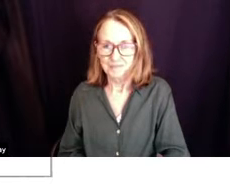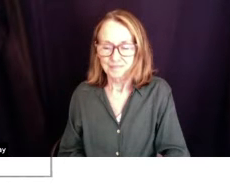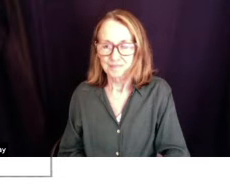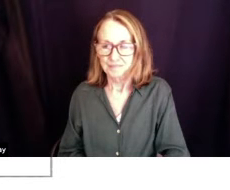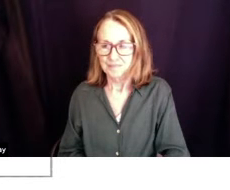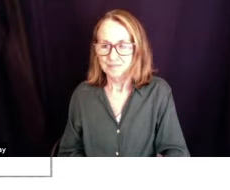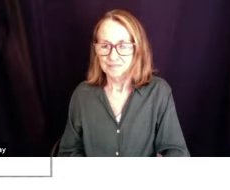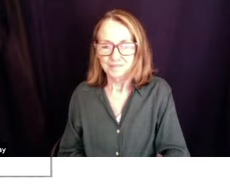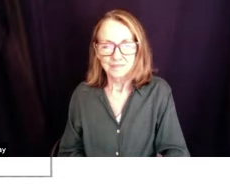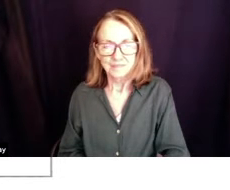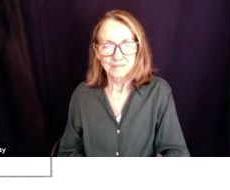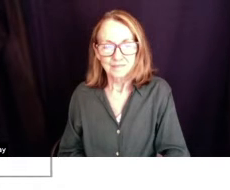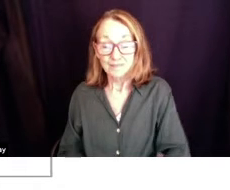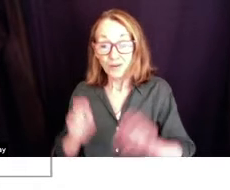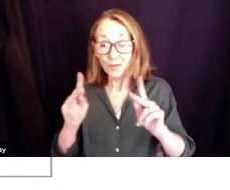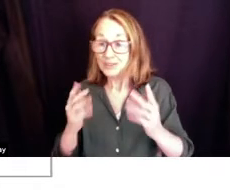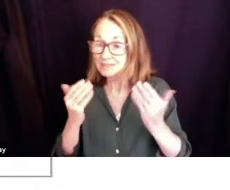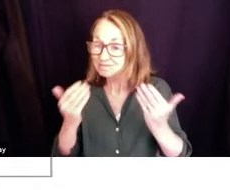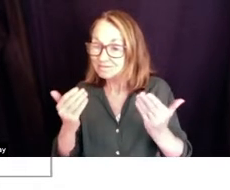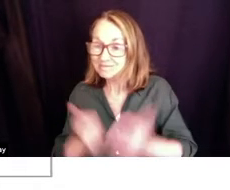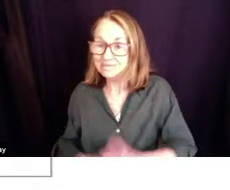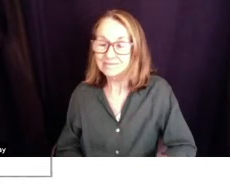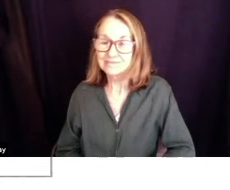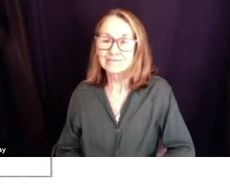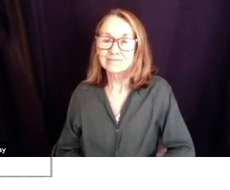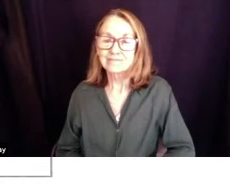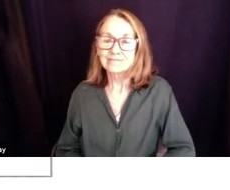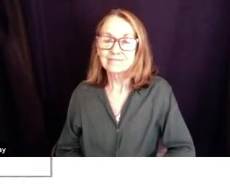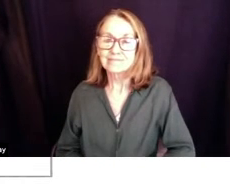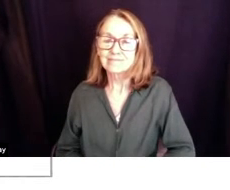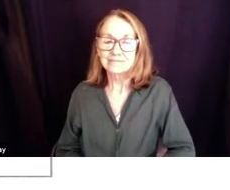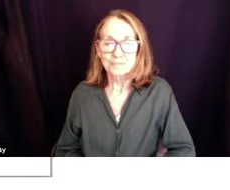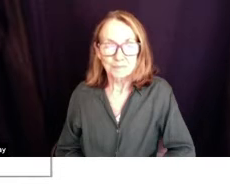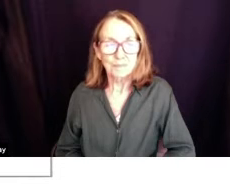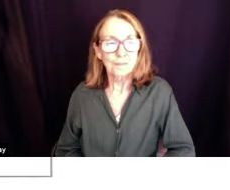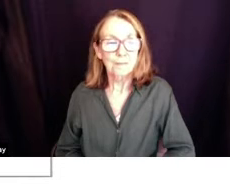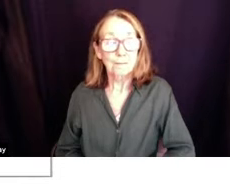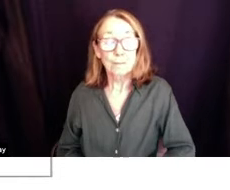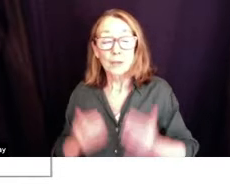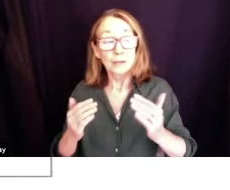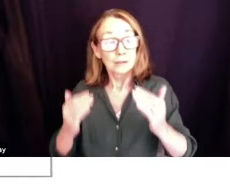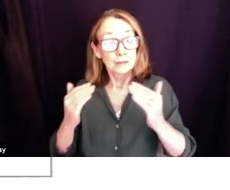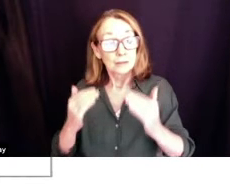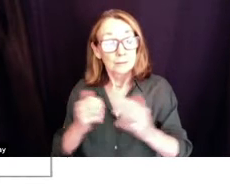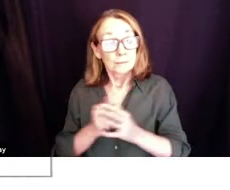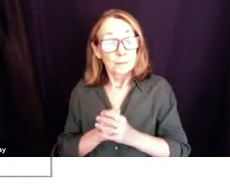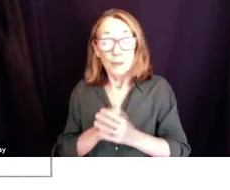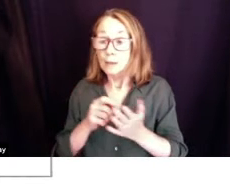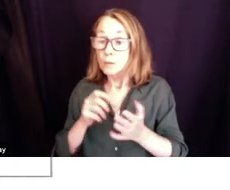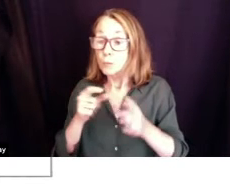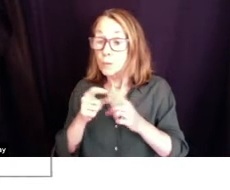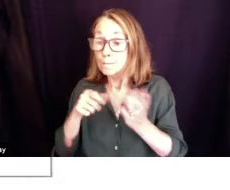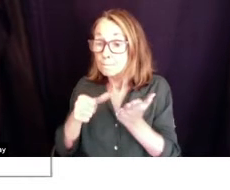It is closed off. Okay. Okay, go ahead. Okay, is that okay?